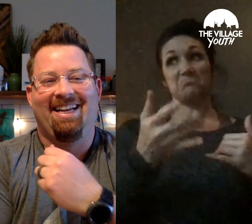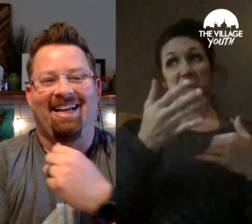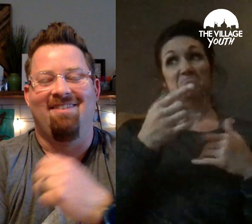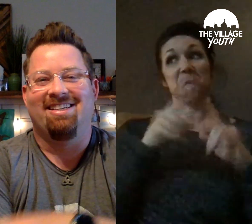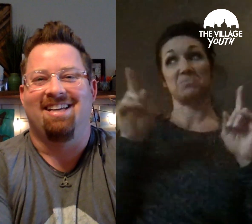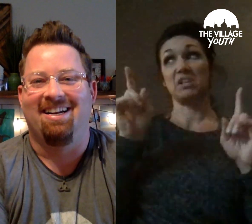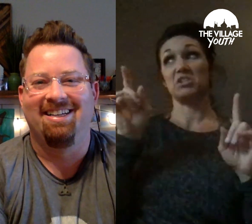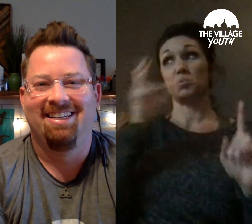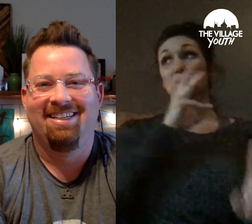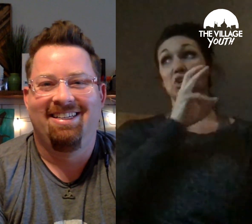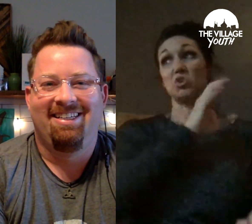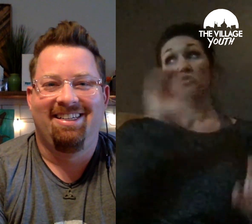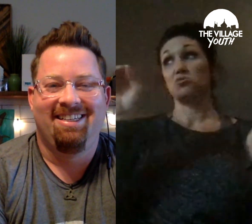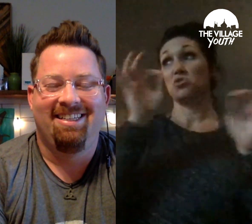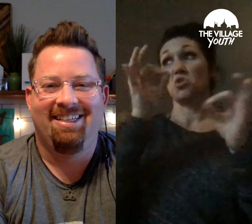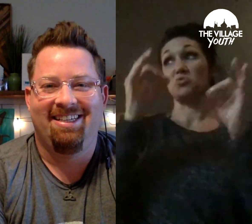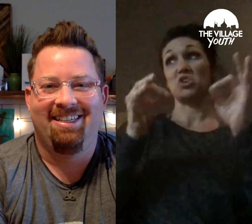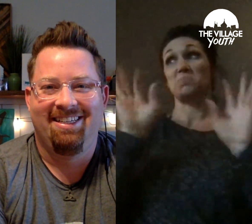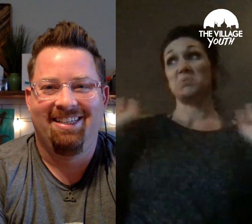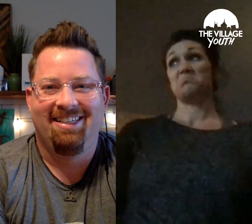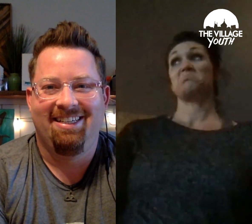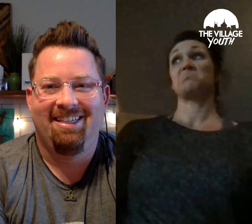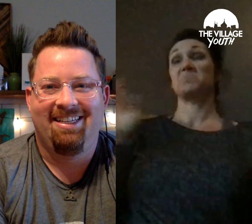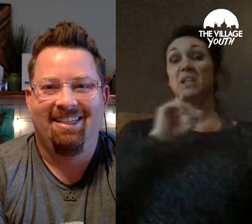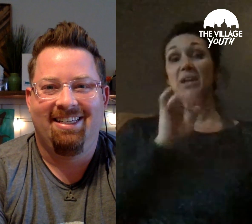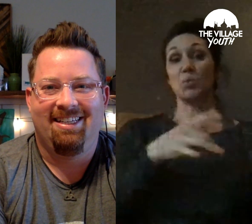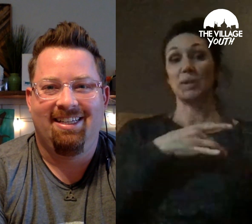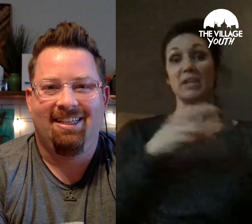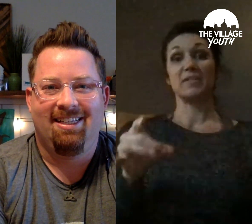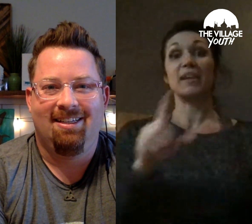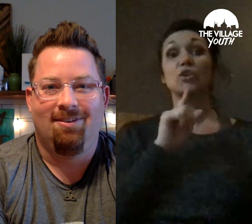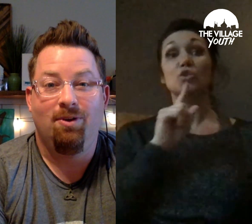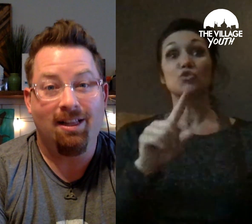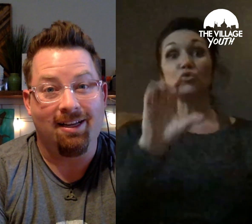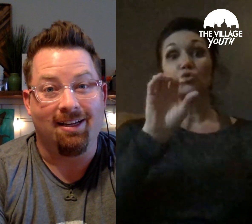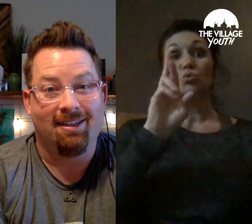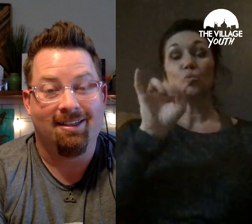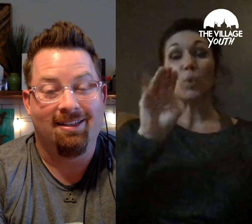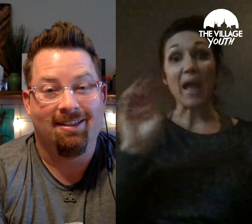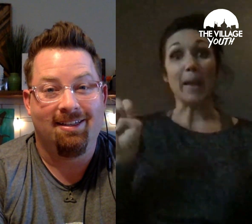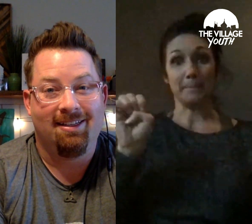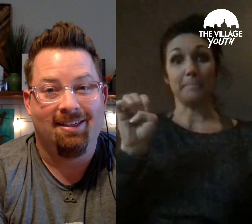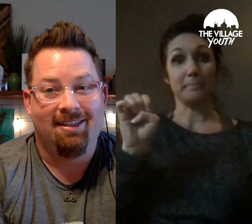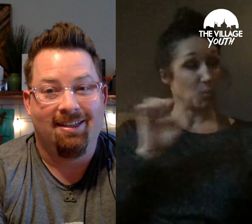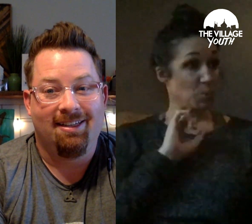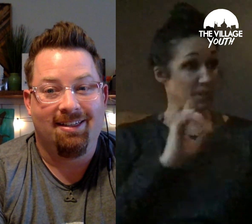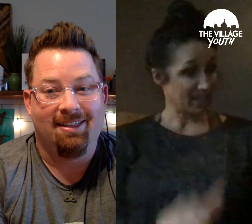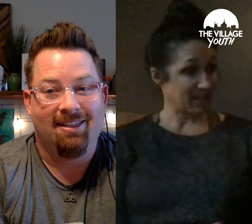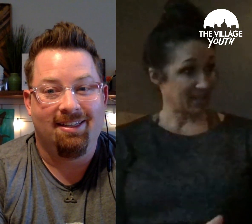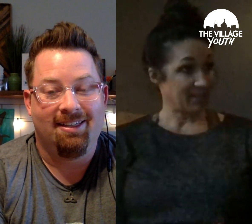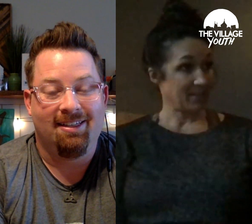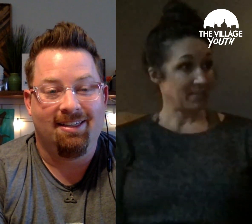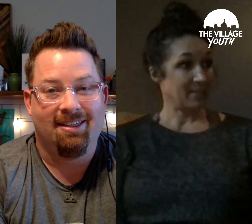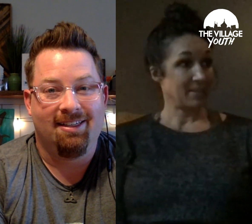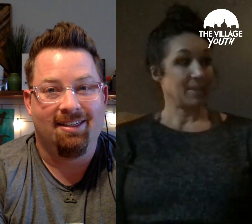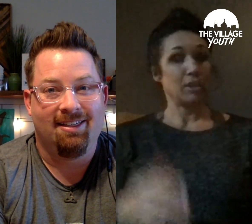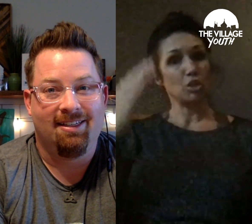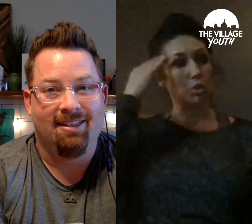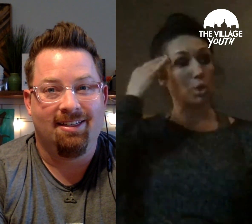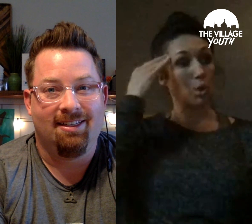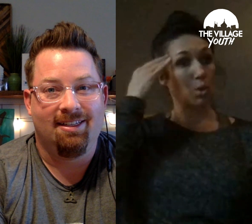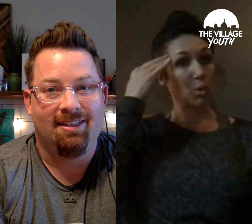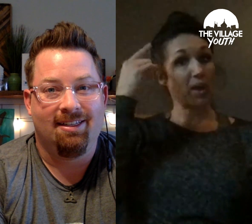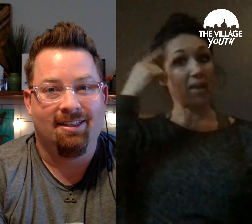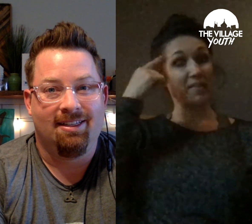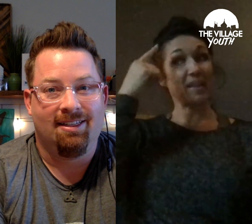of weird. Okay, I'm so excited. no judgment. I really like true crime. Really? Yes. You know what? I think